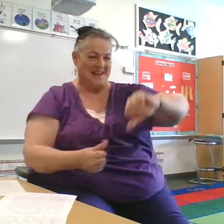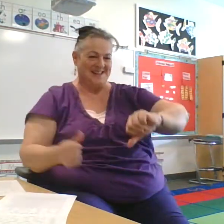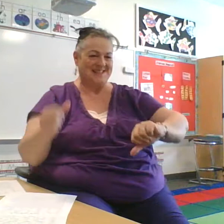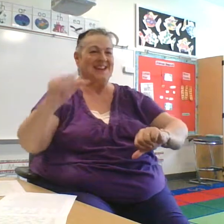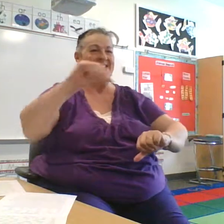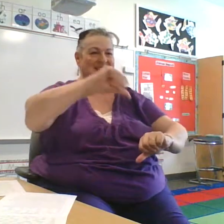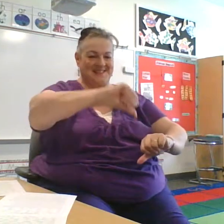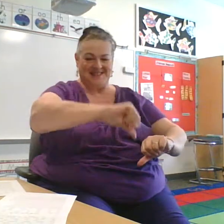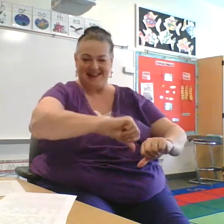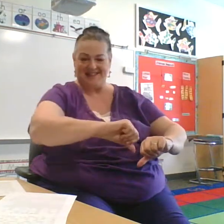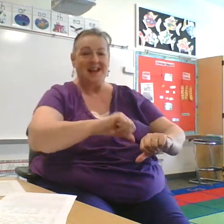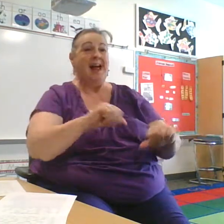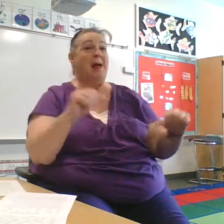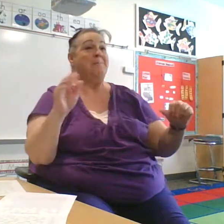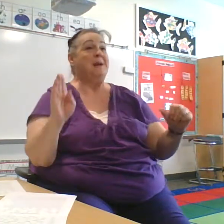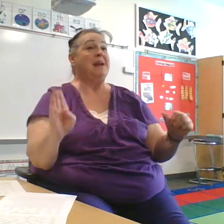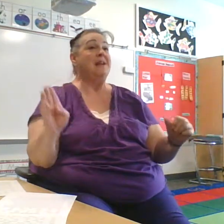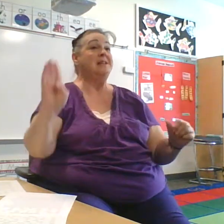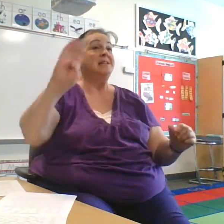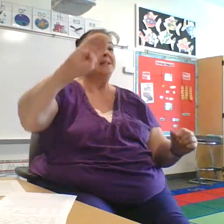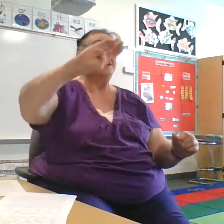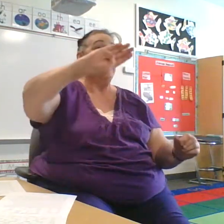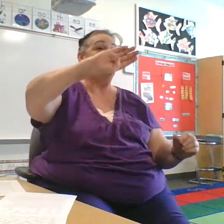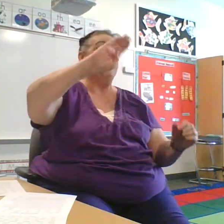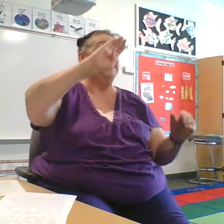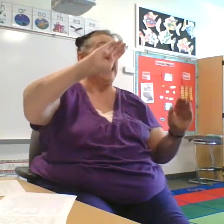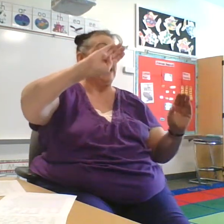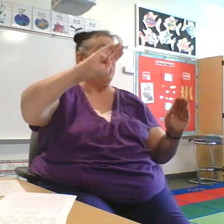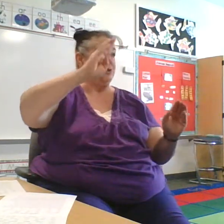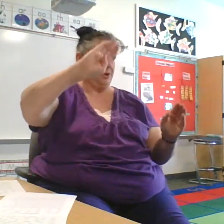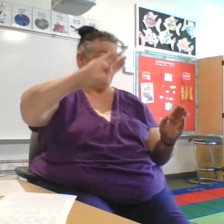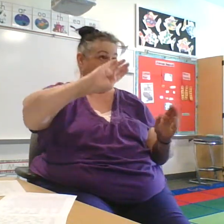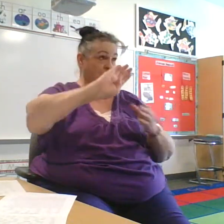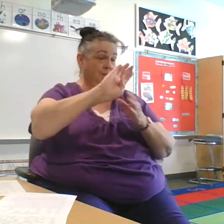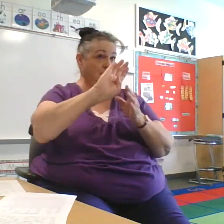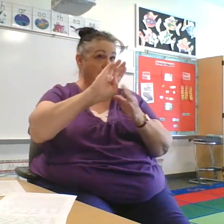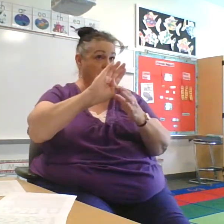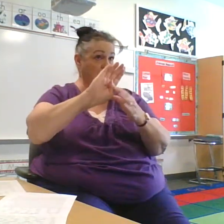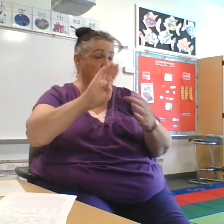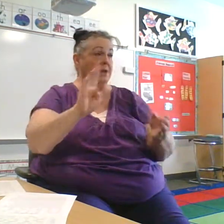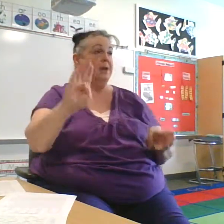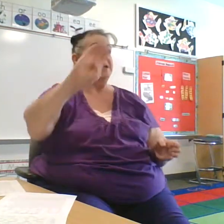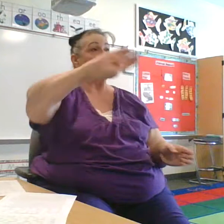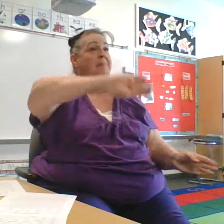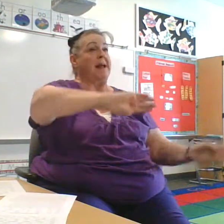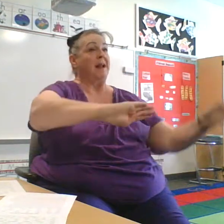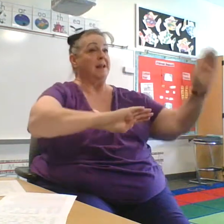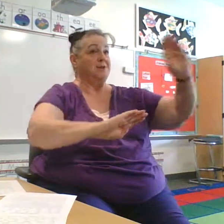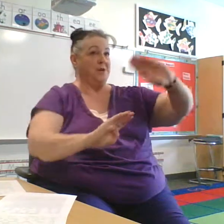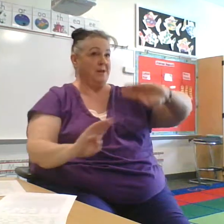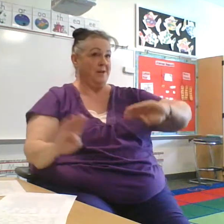Science, Okay. yes, yes. And So B's, history, B science. out, thumb out, is biology.